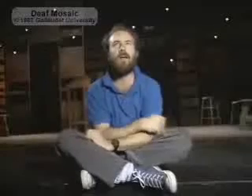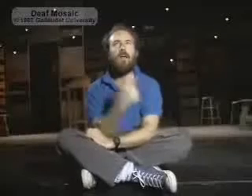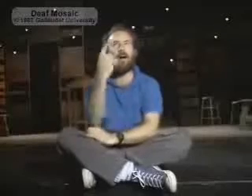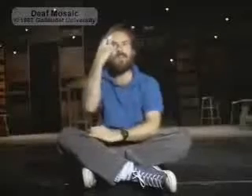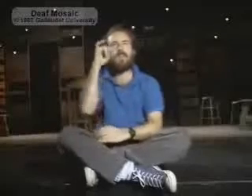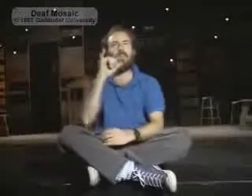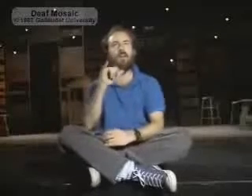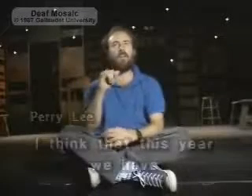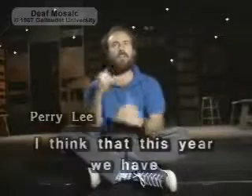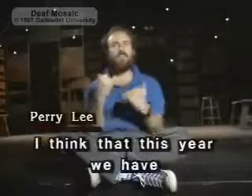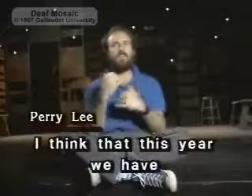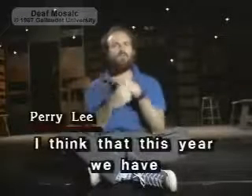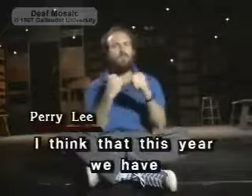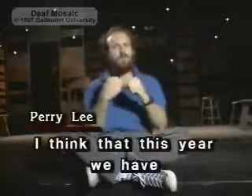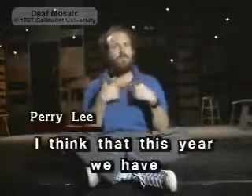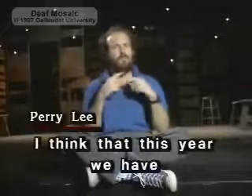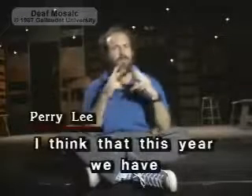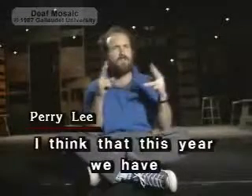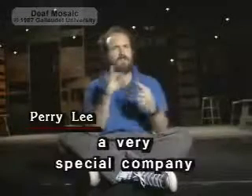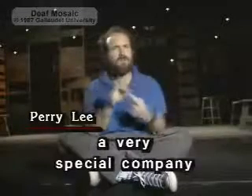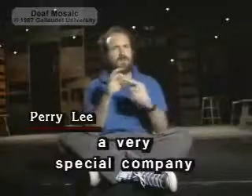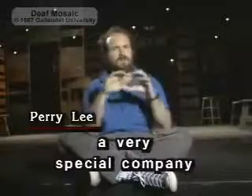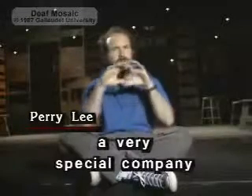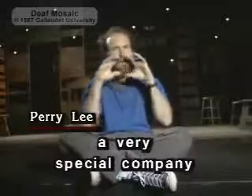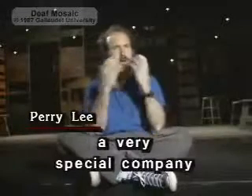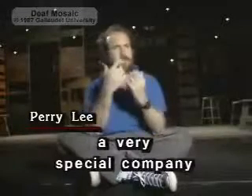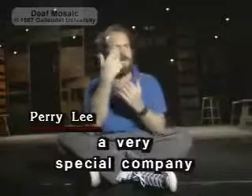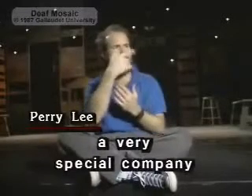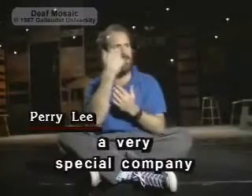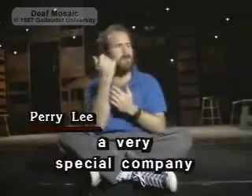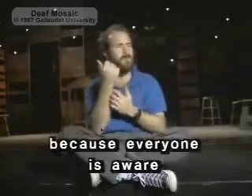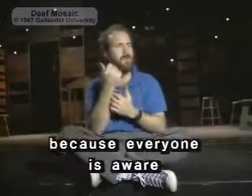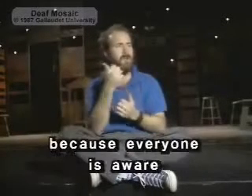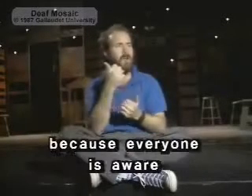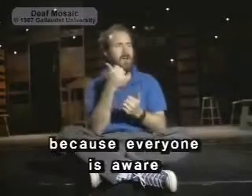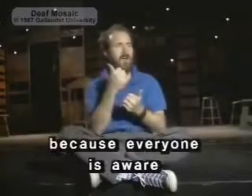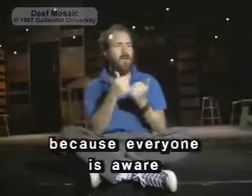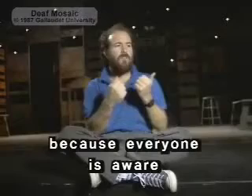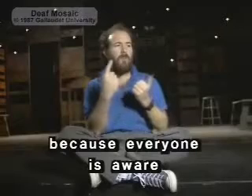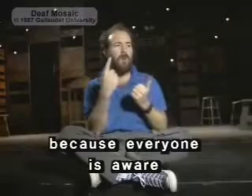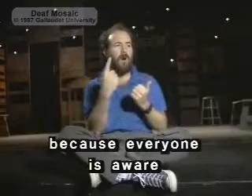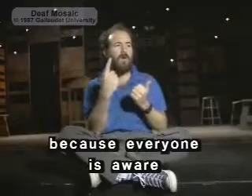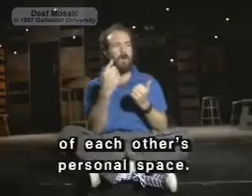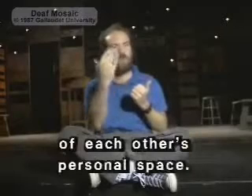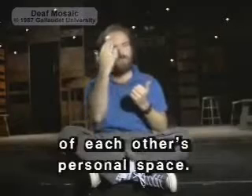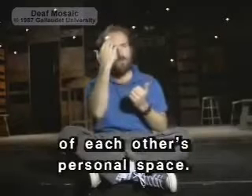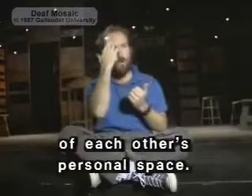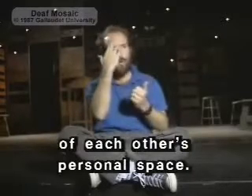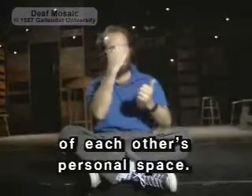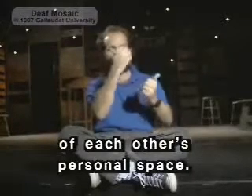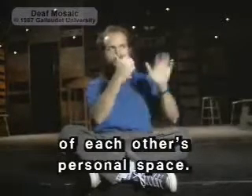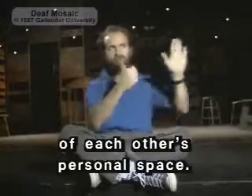I think that this year we have a very special company because everyone is aware of each other's personal space.